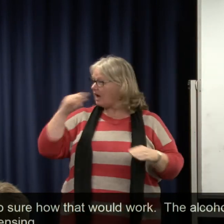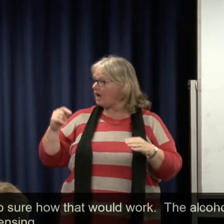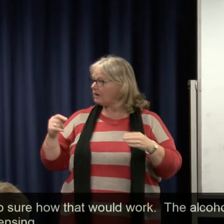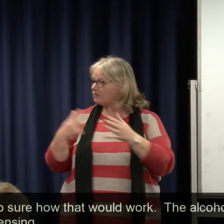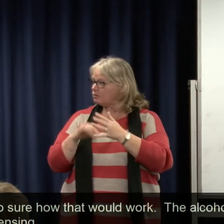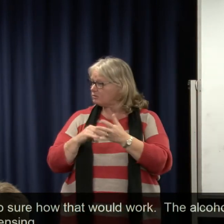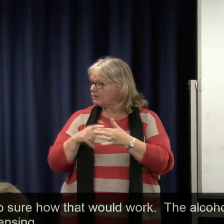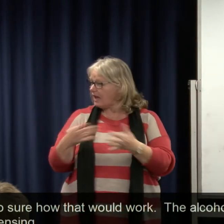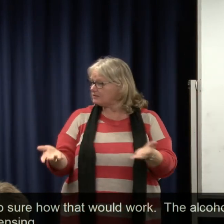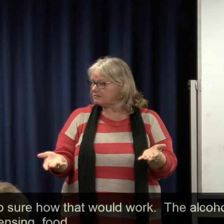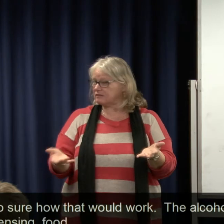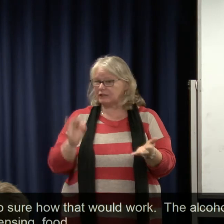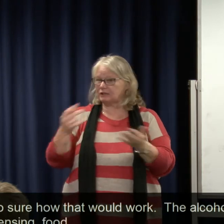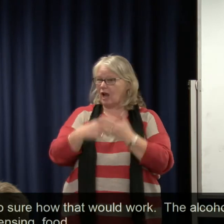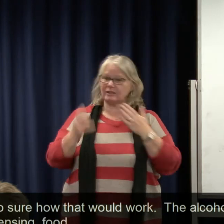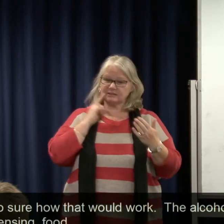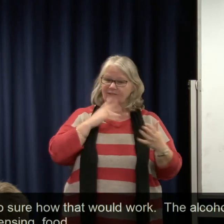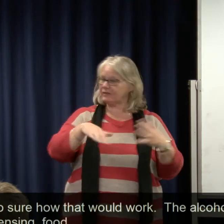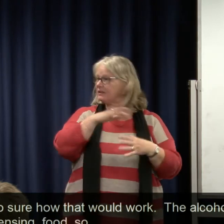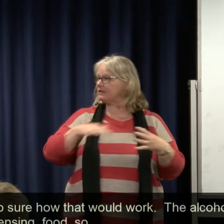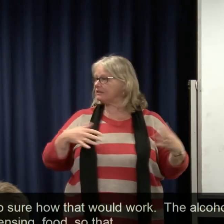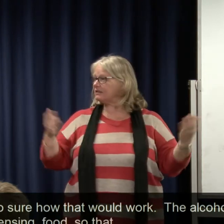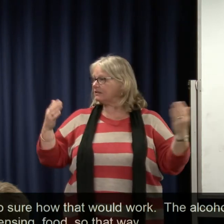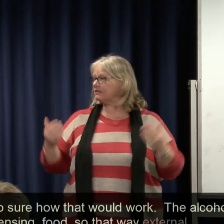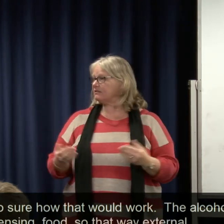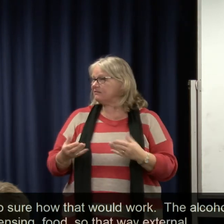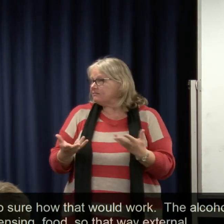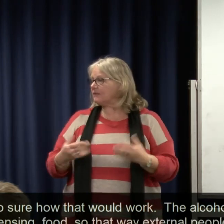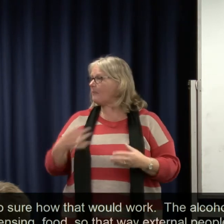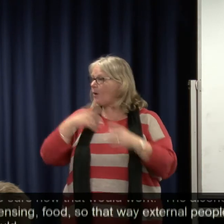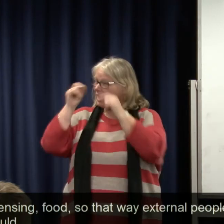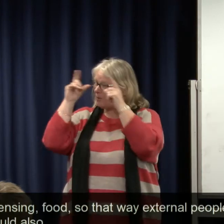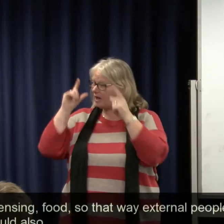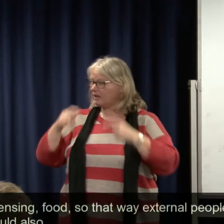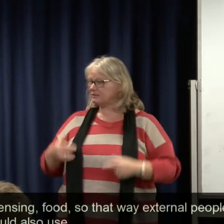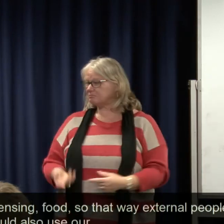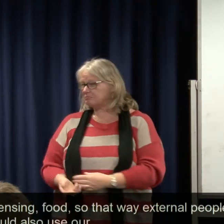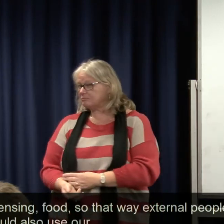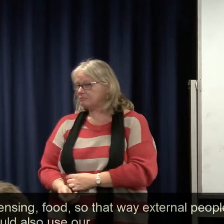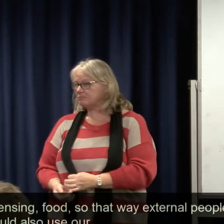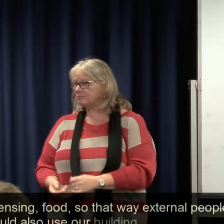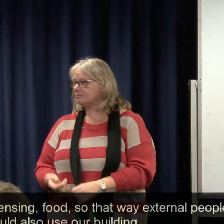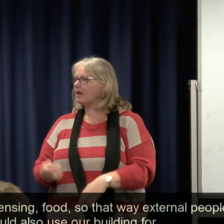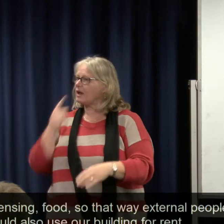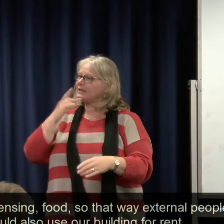way external people could also use our building for rent. So it's not just for the deaf community. That could create more